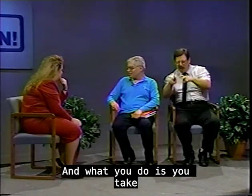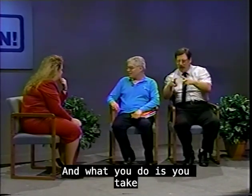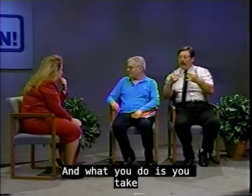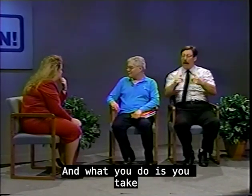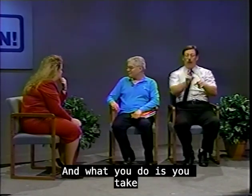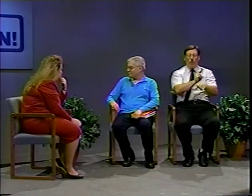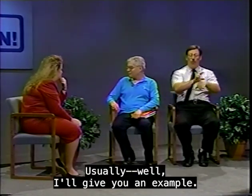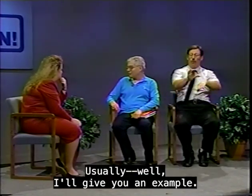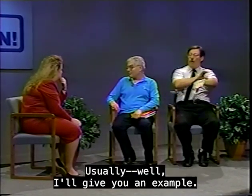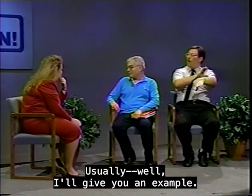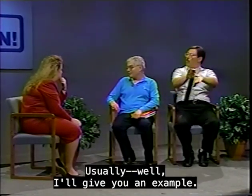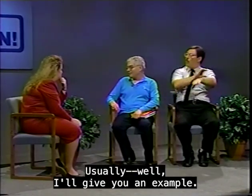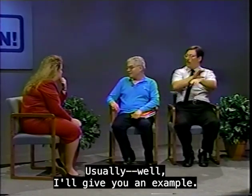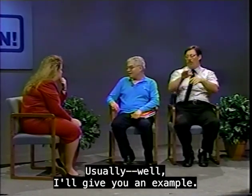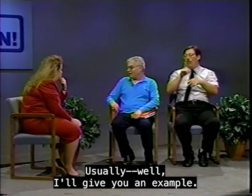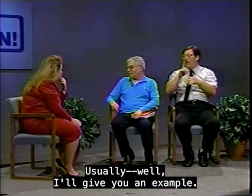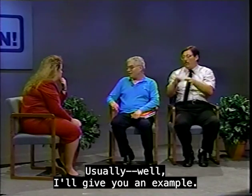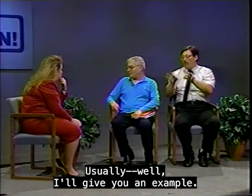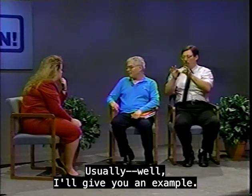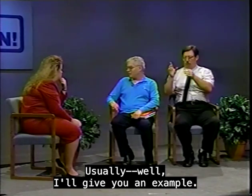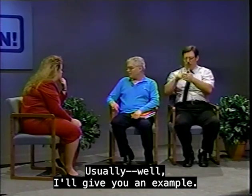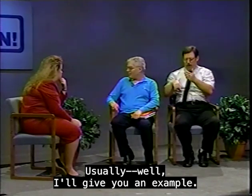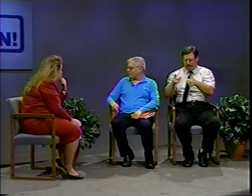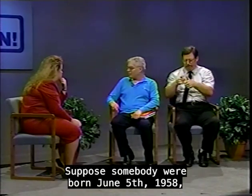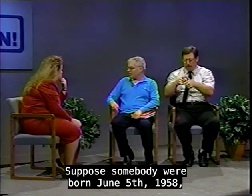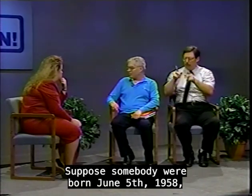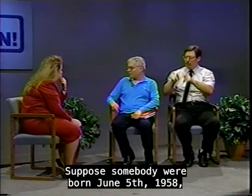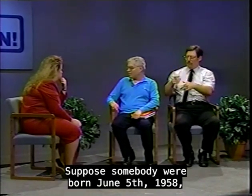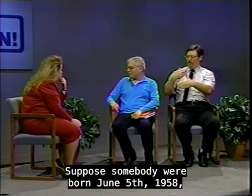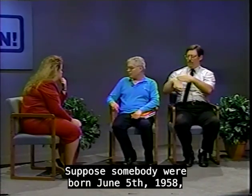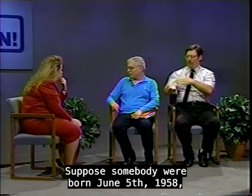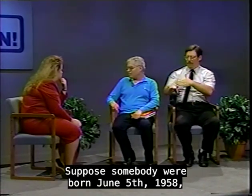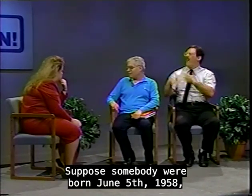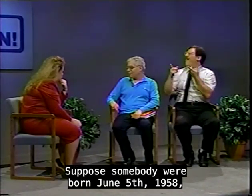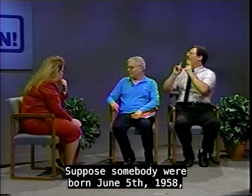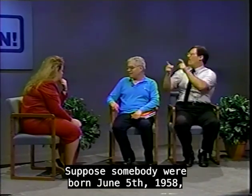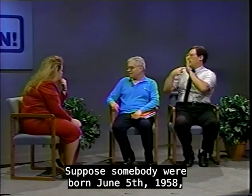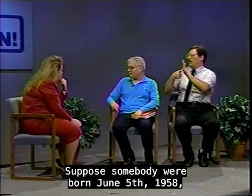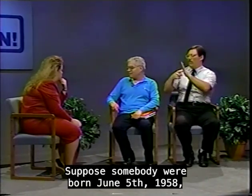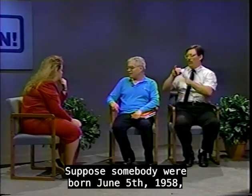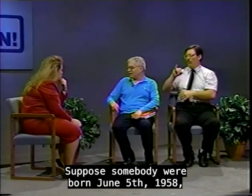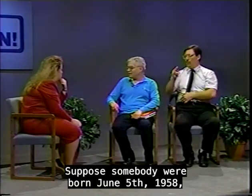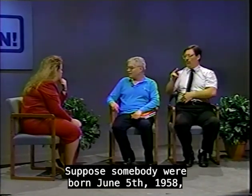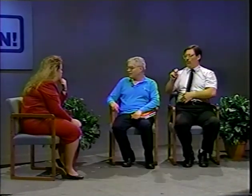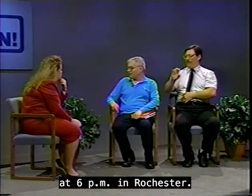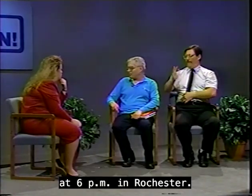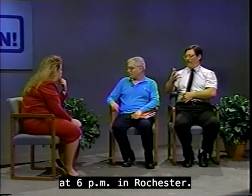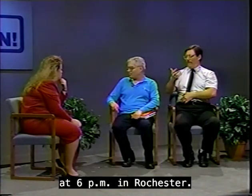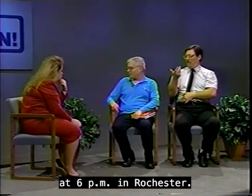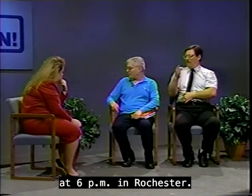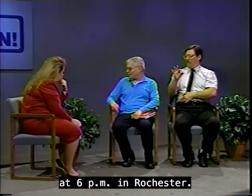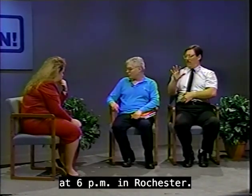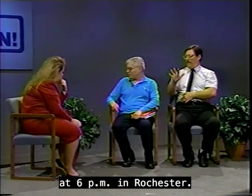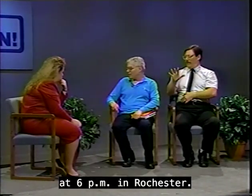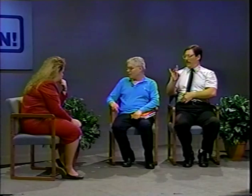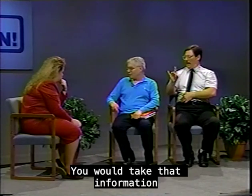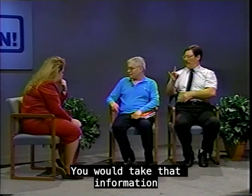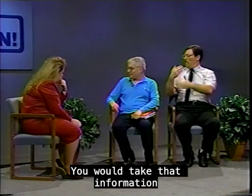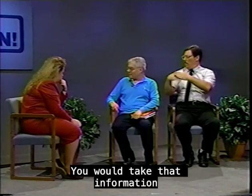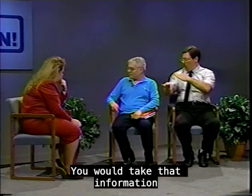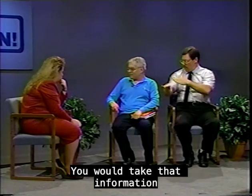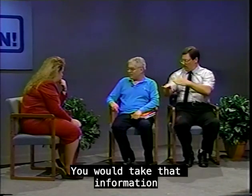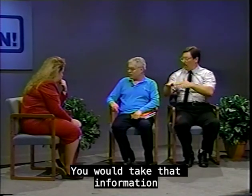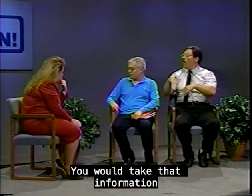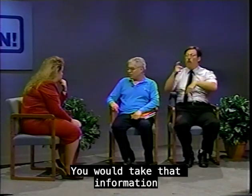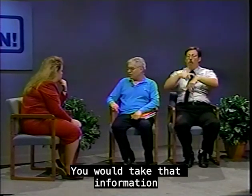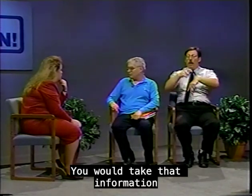person's birth data, usually, well, I'll give you an example. Suppose somebody were born June 5th, 1958 at 6 p.m. in Rochester. You would